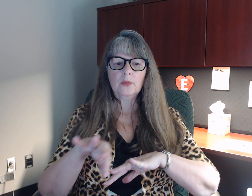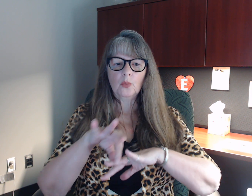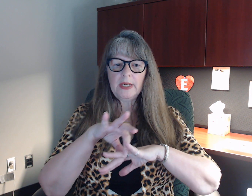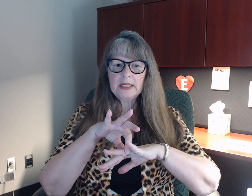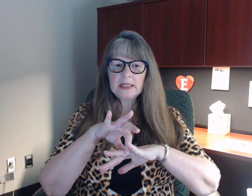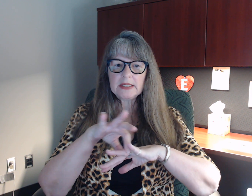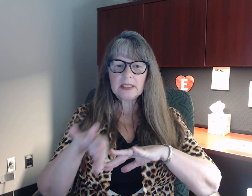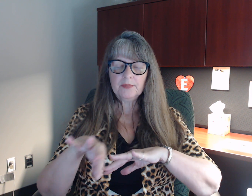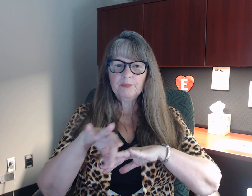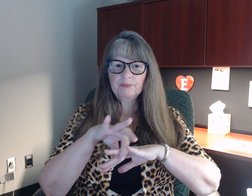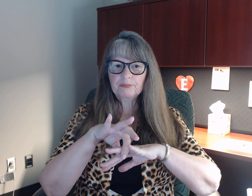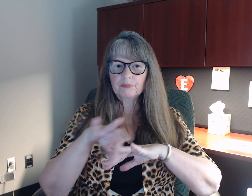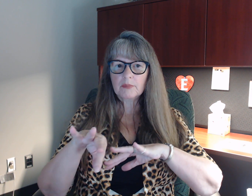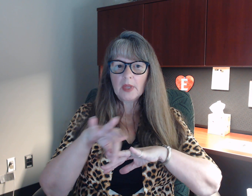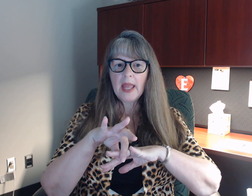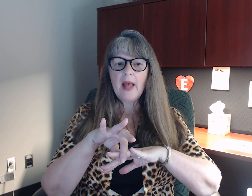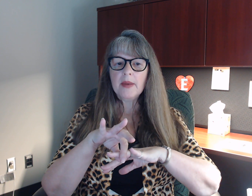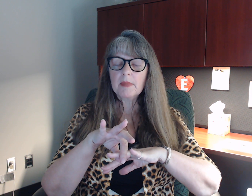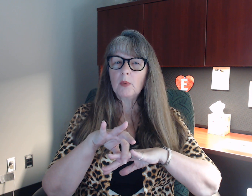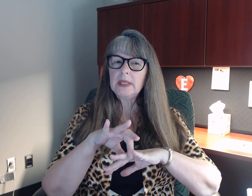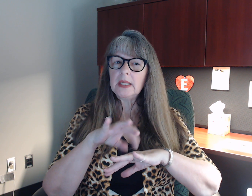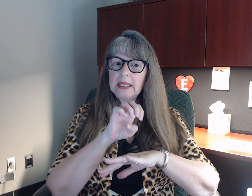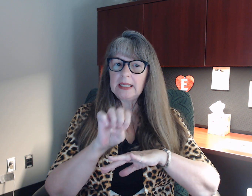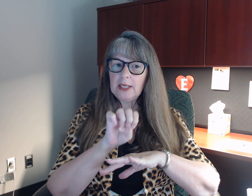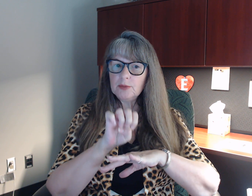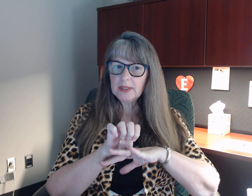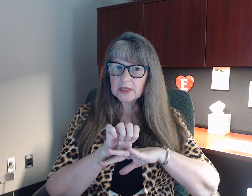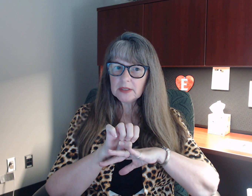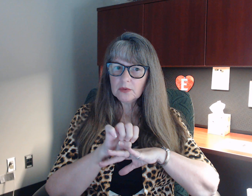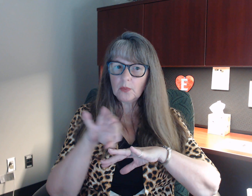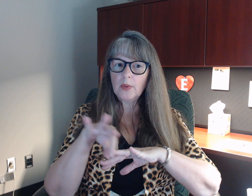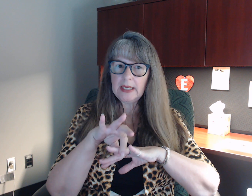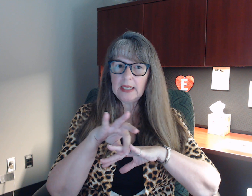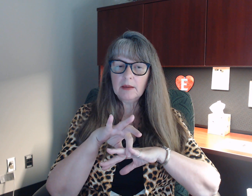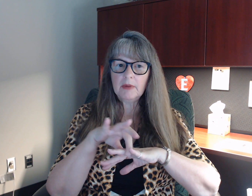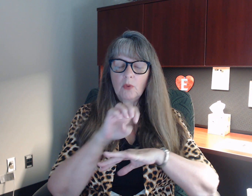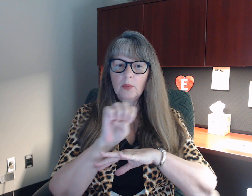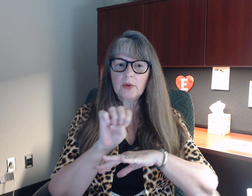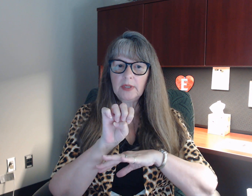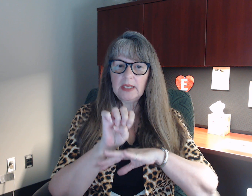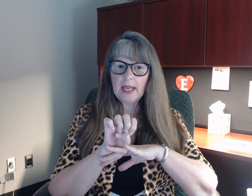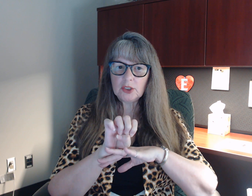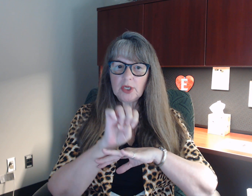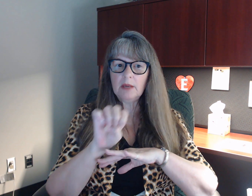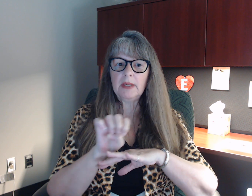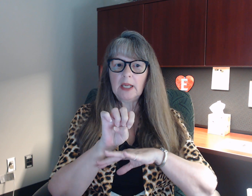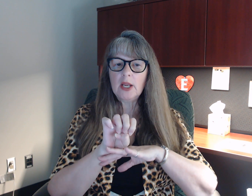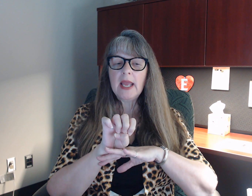and then rings. And then remember we did engagement ring before with our E handshake. This